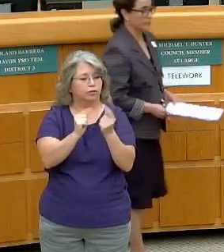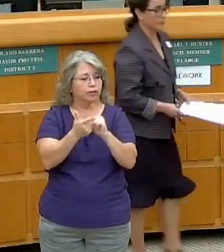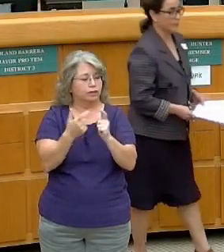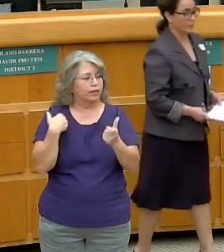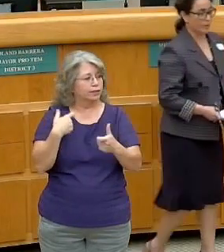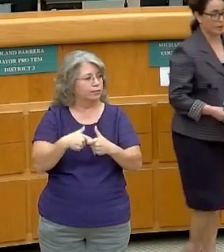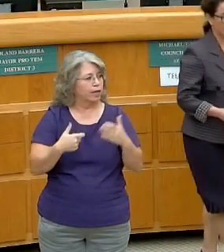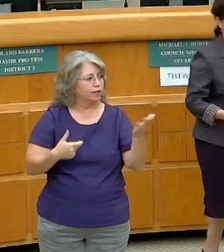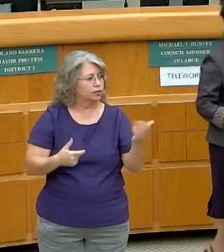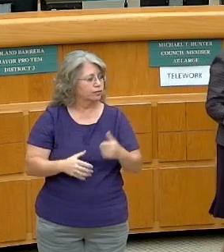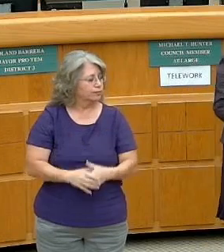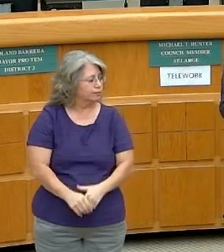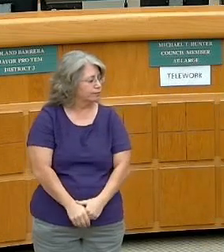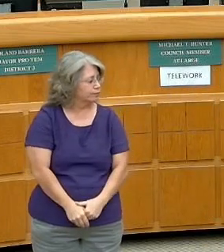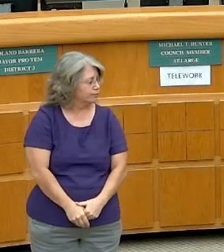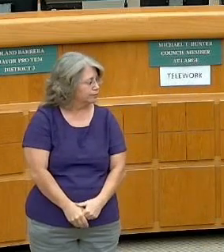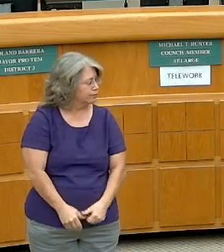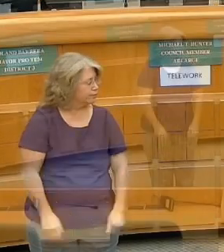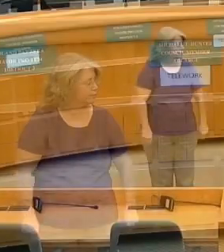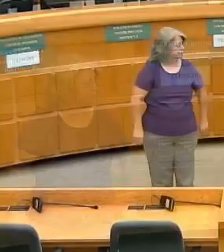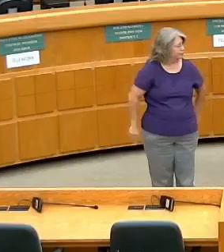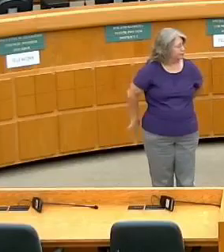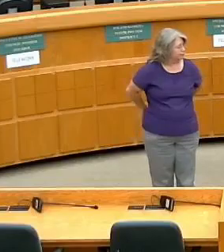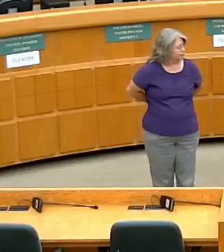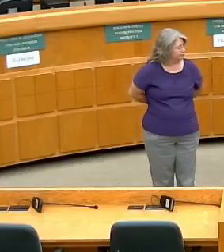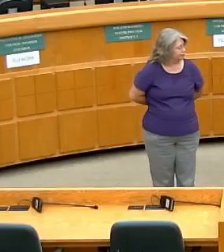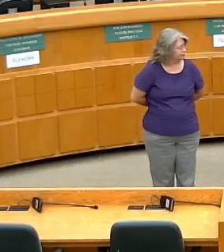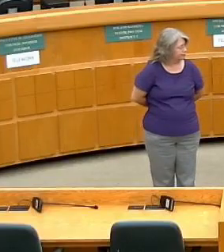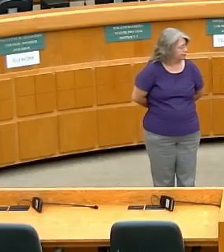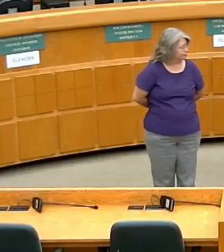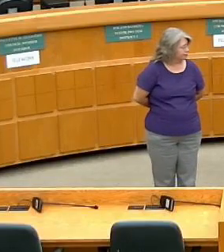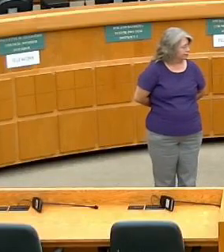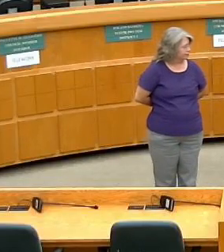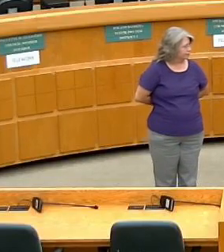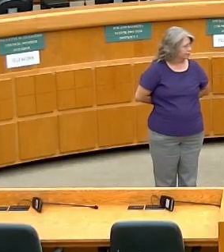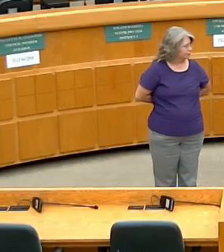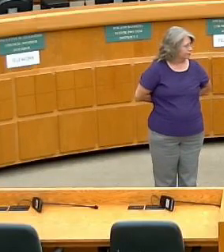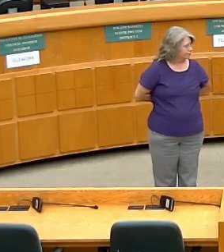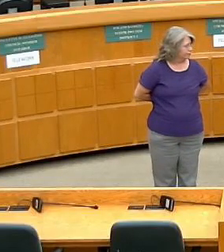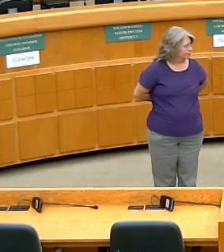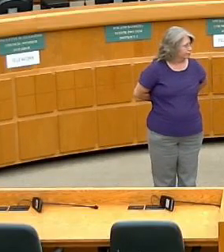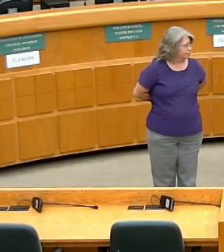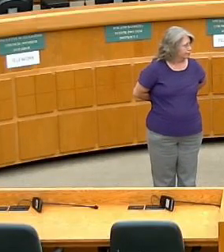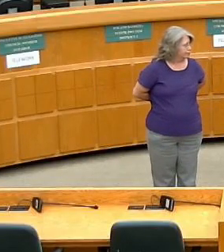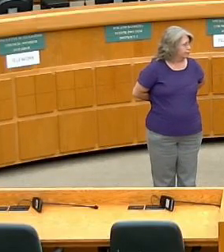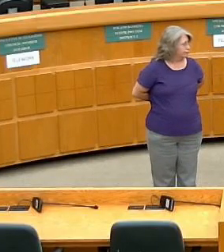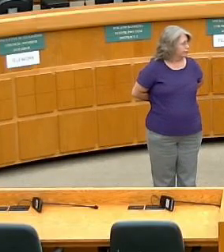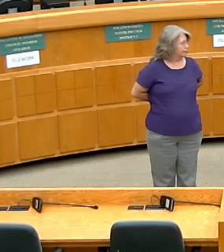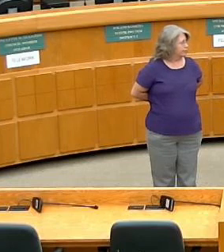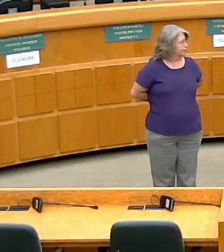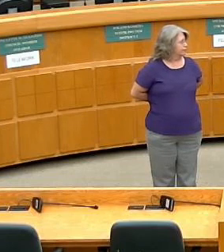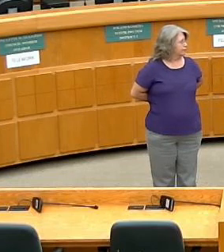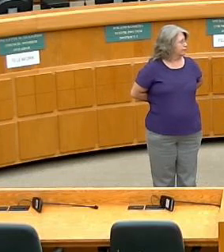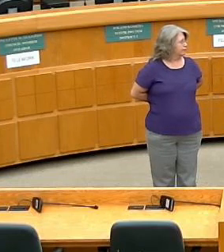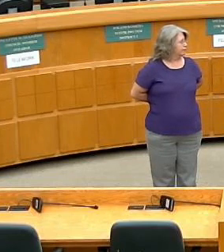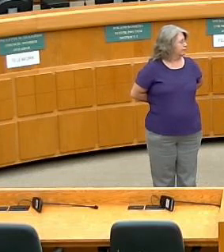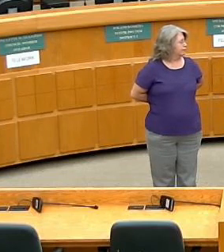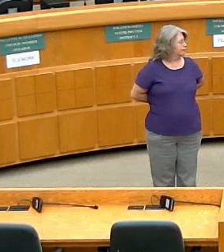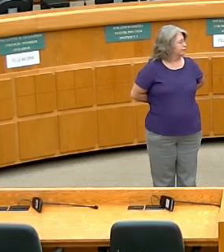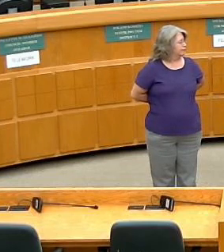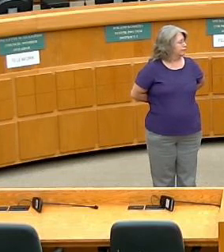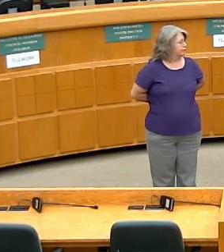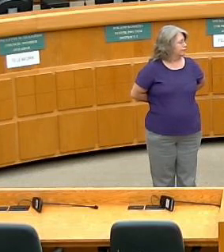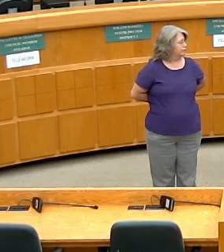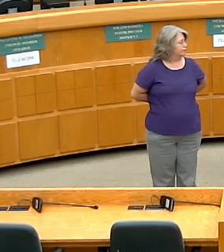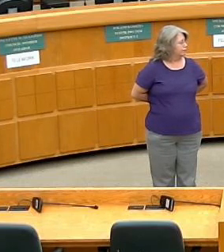personas en el condado de Nueces que cuentan con el virus. 7 de ellas lo tuvieron a través de la comunidad. Afortunadamente no se han reportado ninguna muerte. Ayer